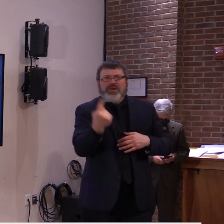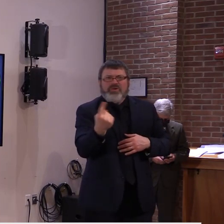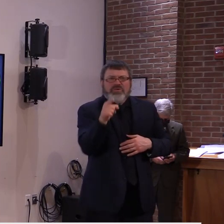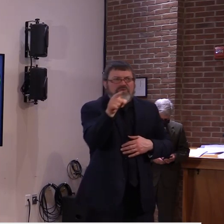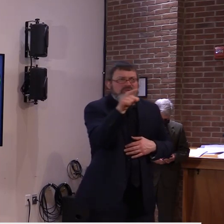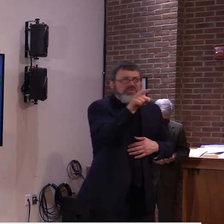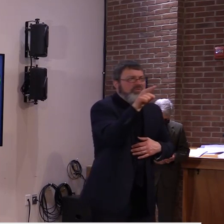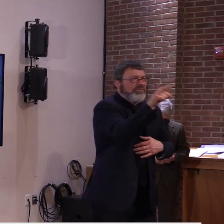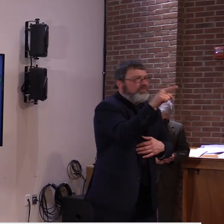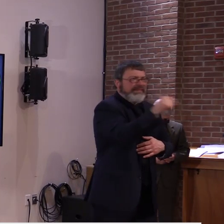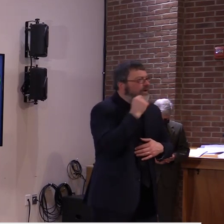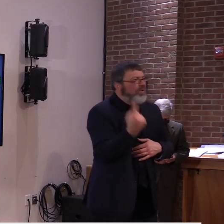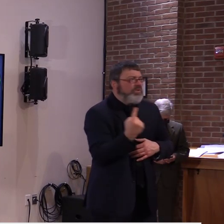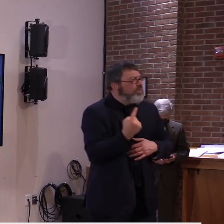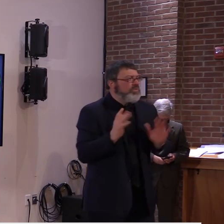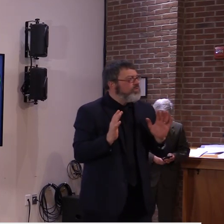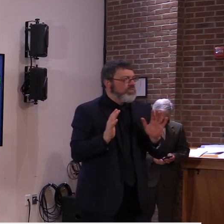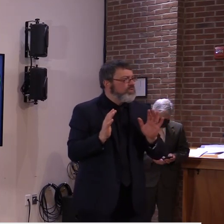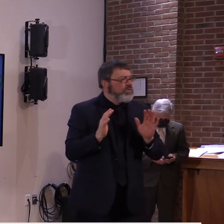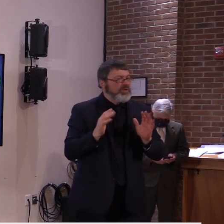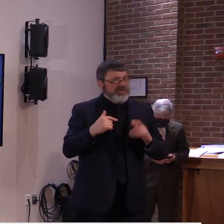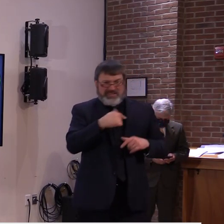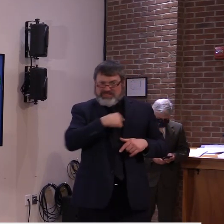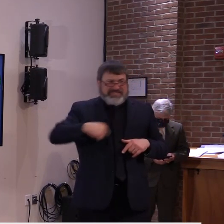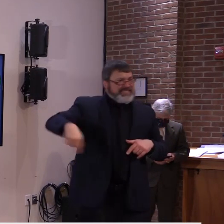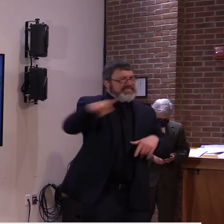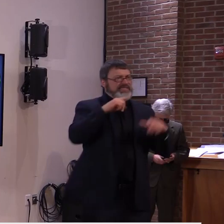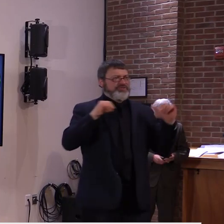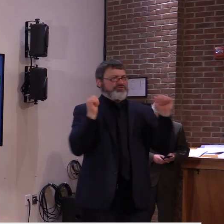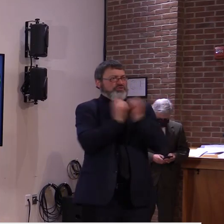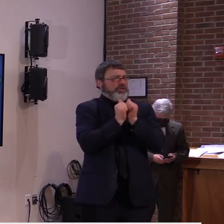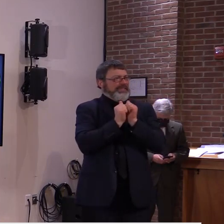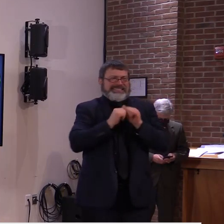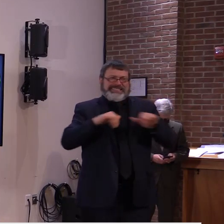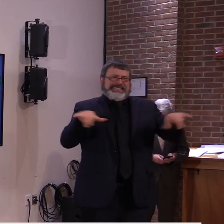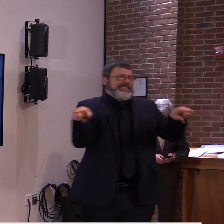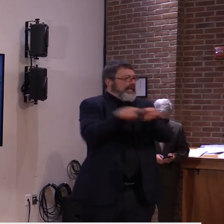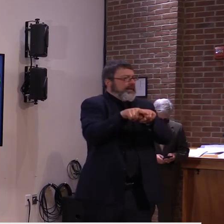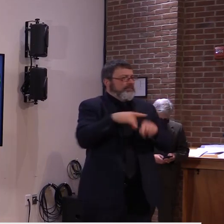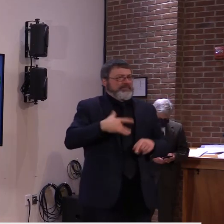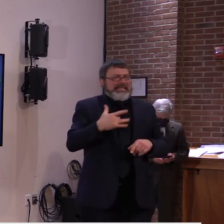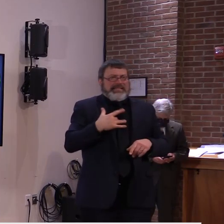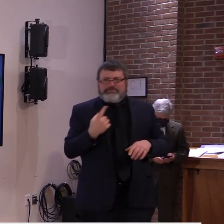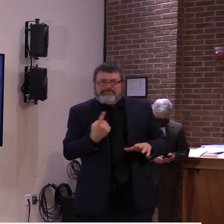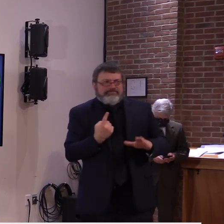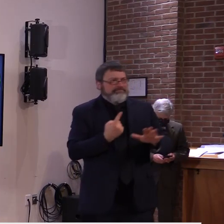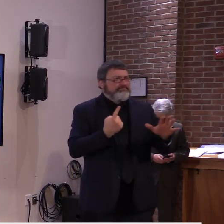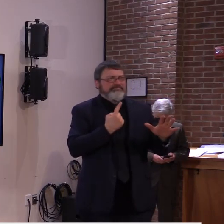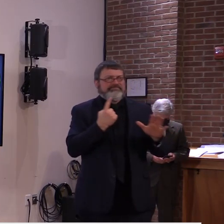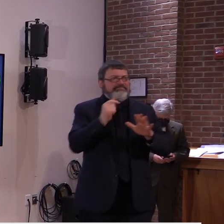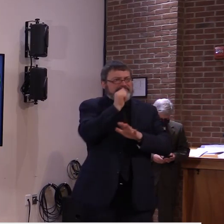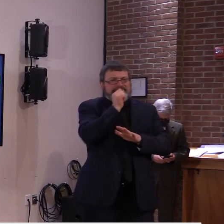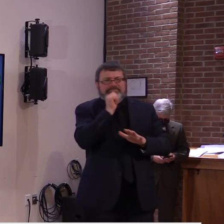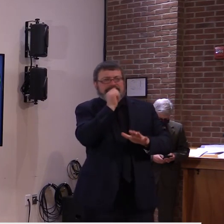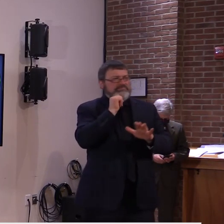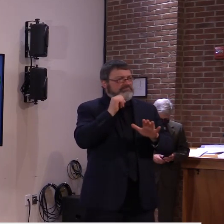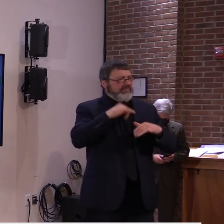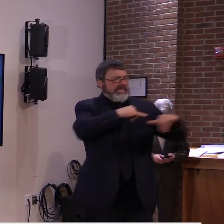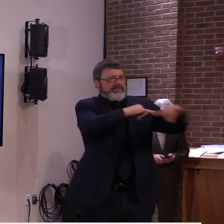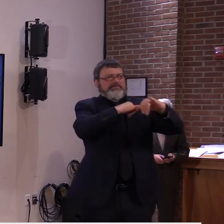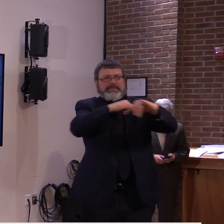important. And finally, Commissioner Squirrel talked about the need that's critical to overcome stigma around mental